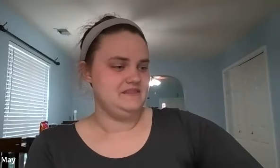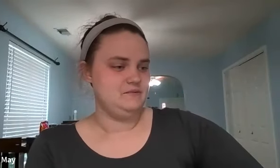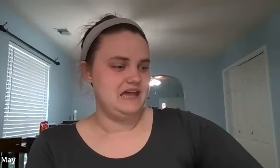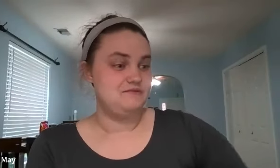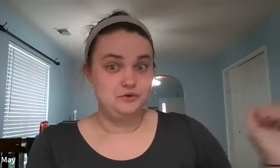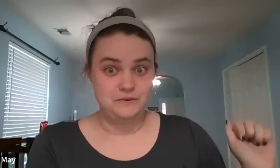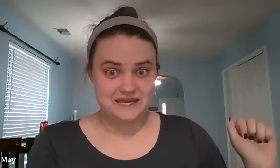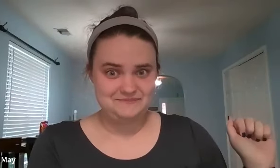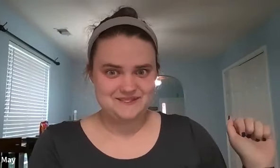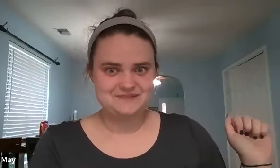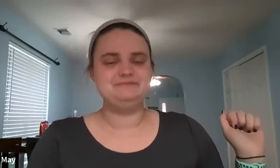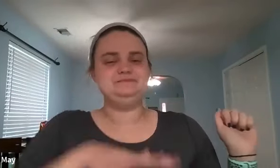Then we have grapes.